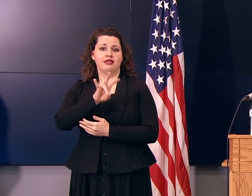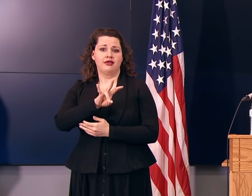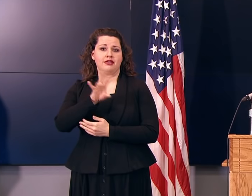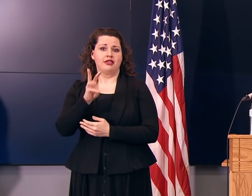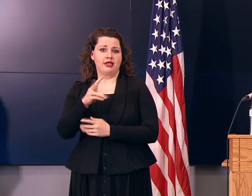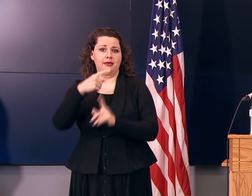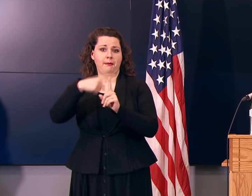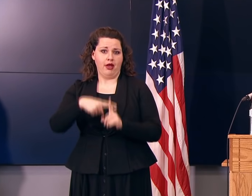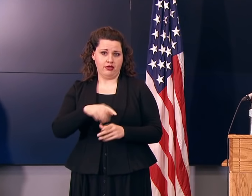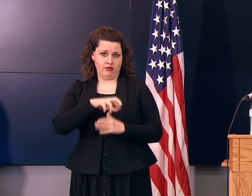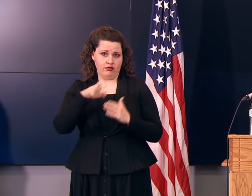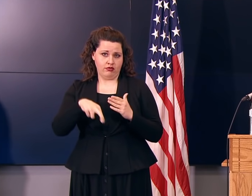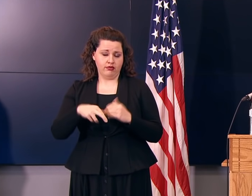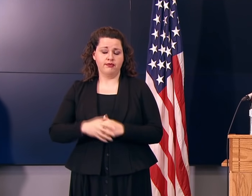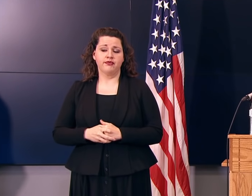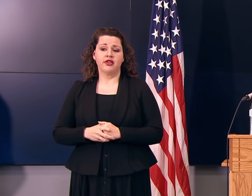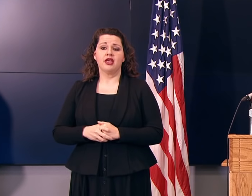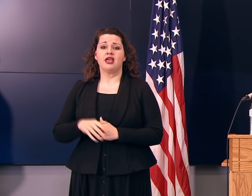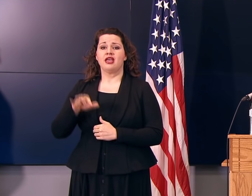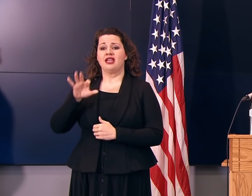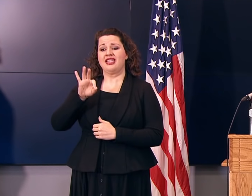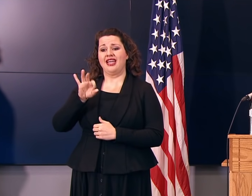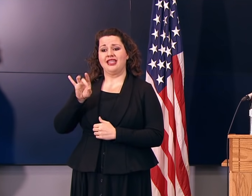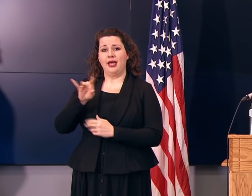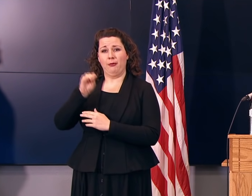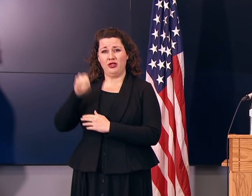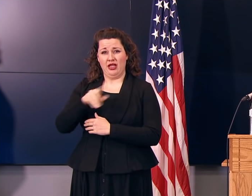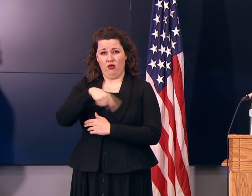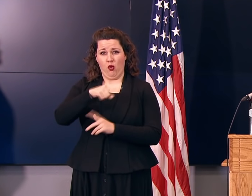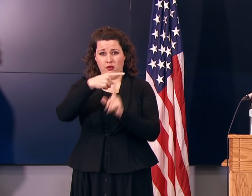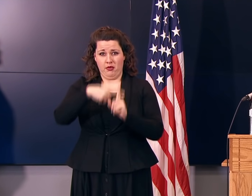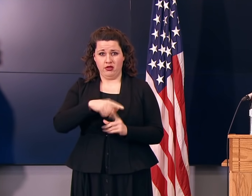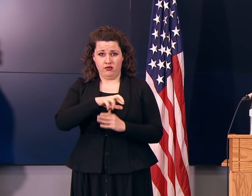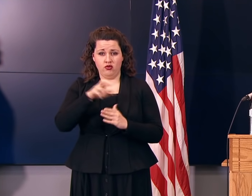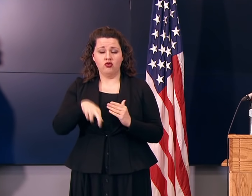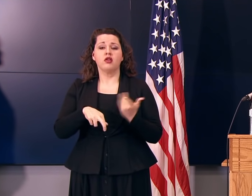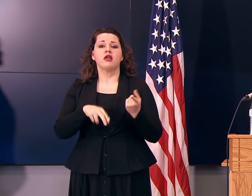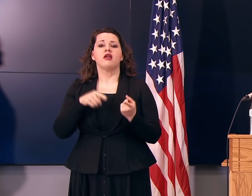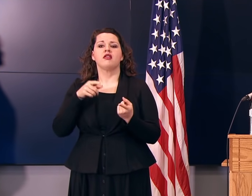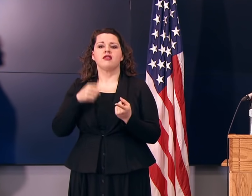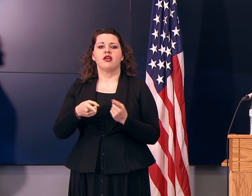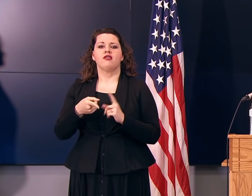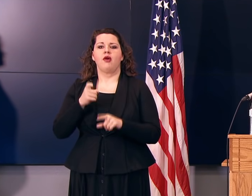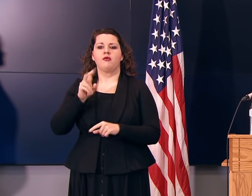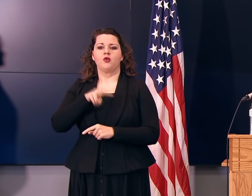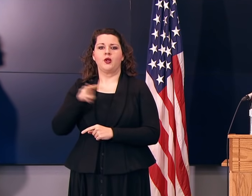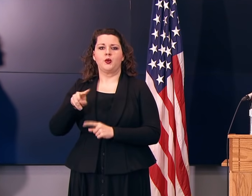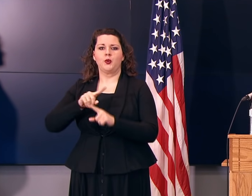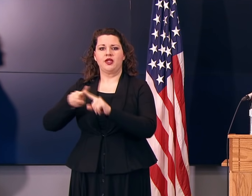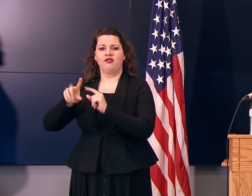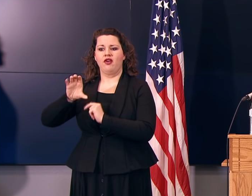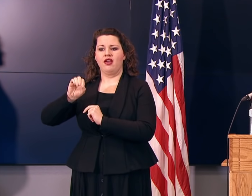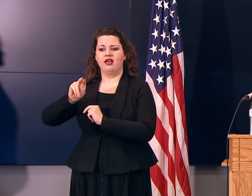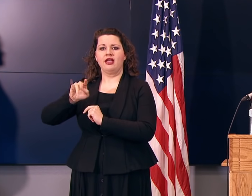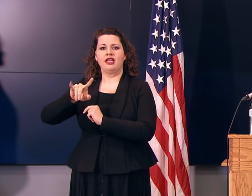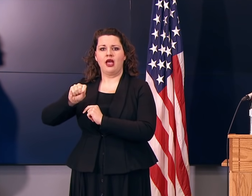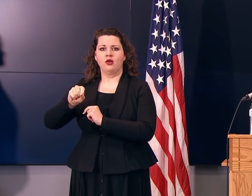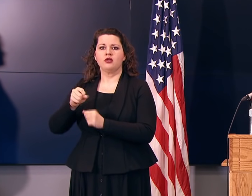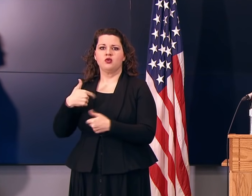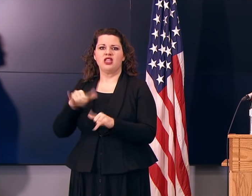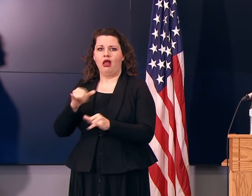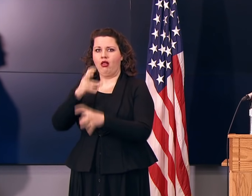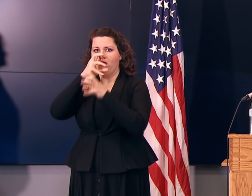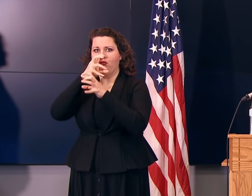6,376 positive cases. 98% of those positive cases were in the 22 counties where restrictions remain in